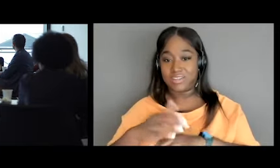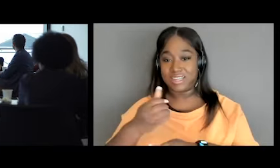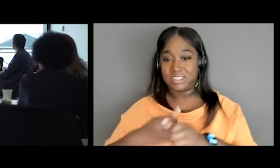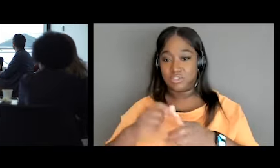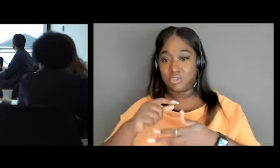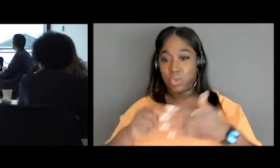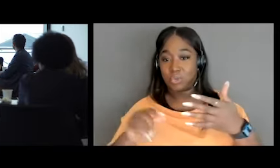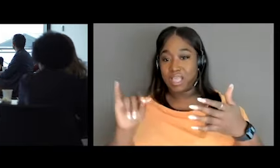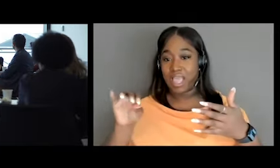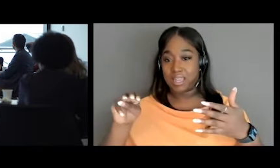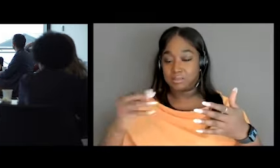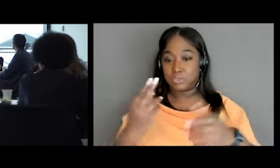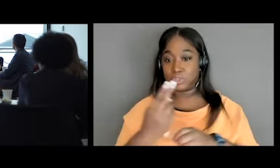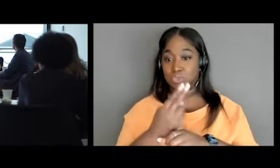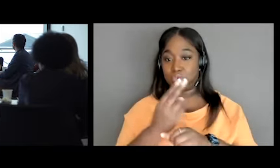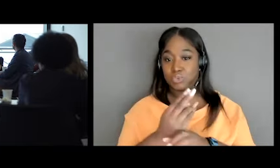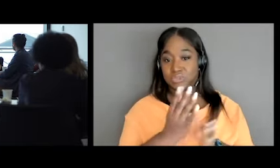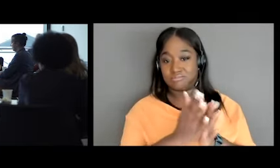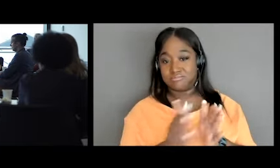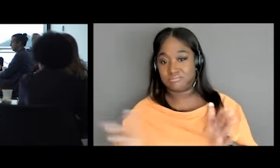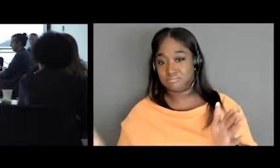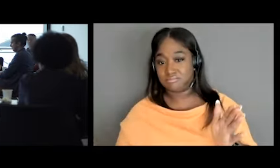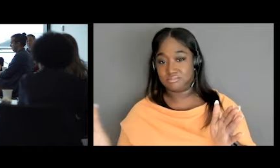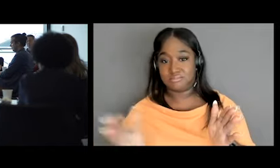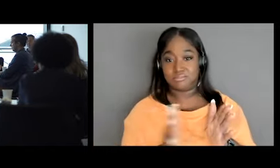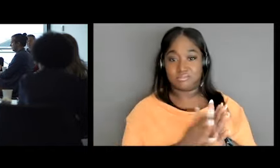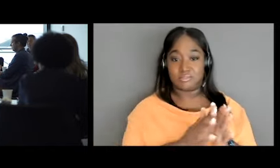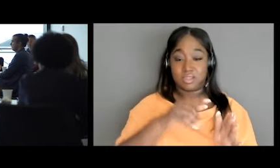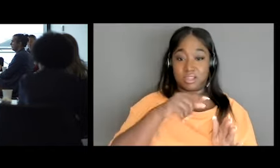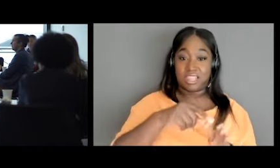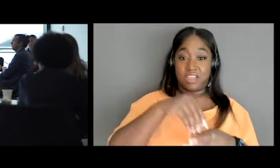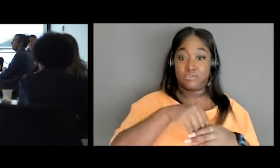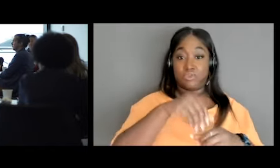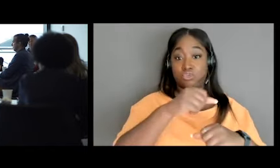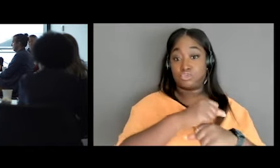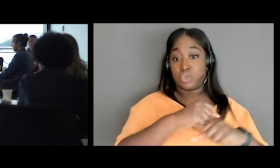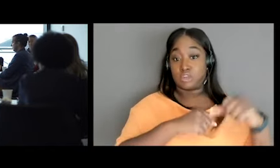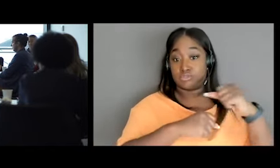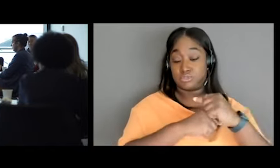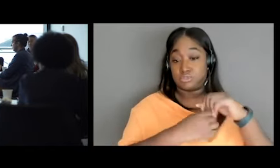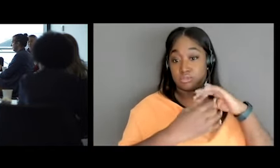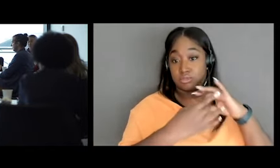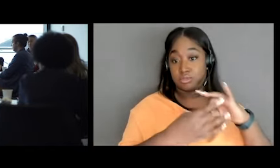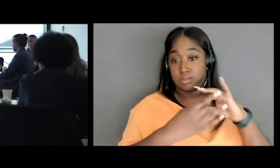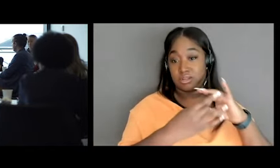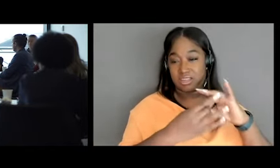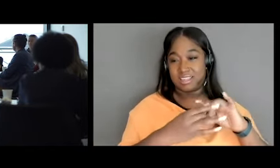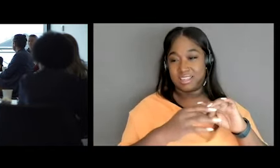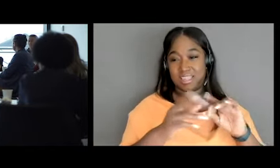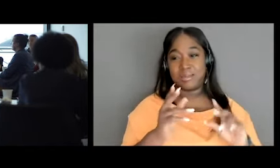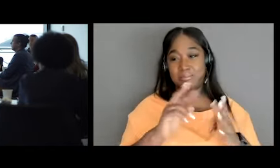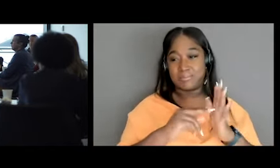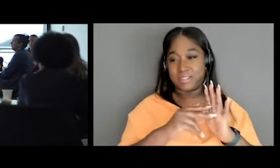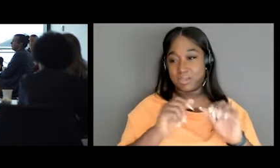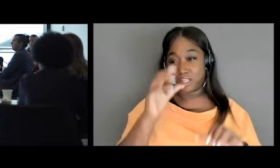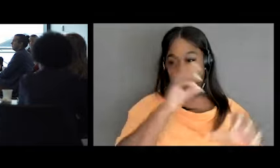fall on a continuum between something that is sort of infrastructural and can be sort of assumed upon, and at the other end,